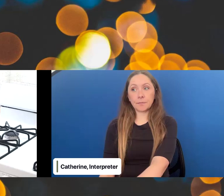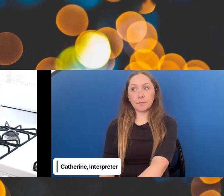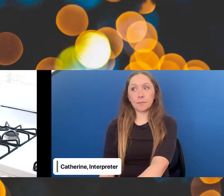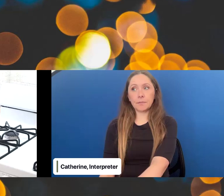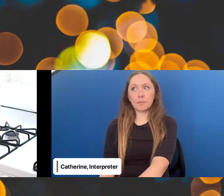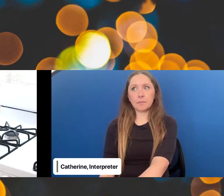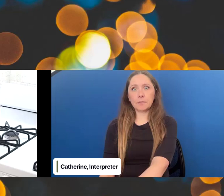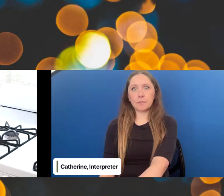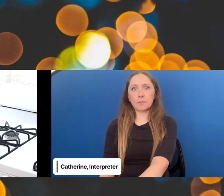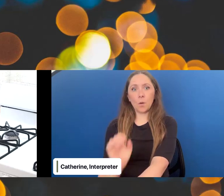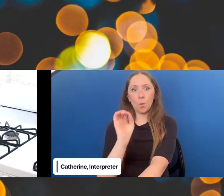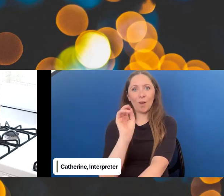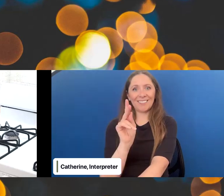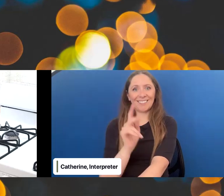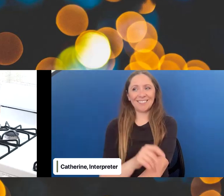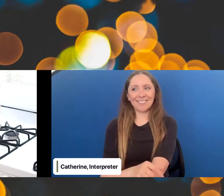Okay.